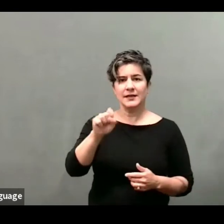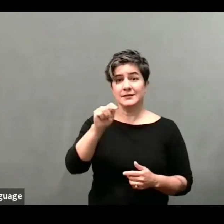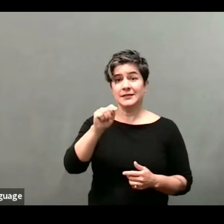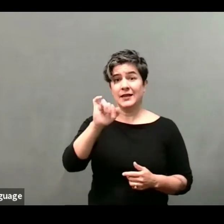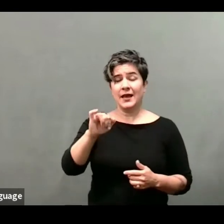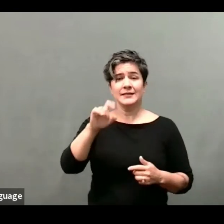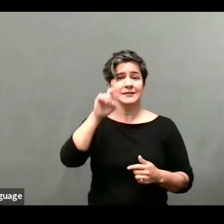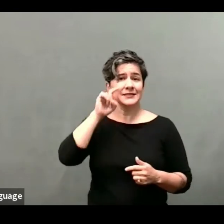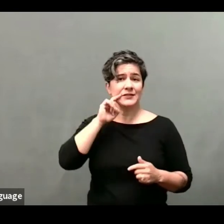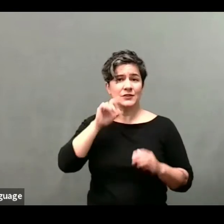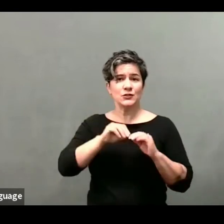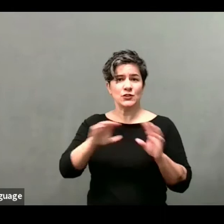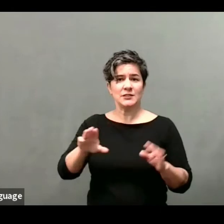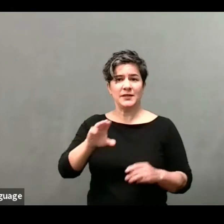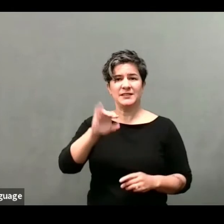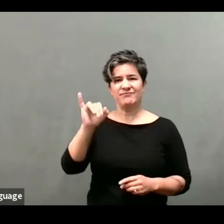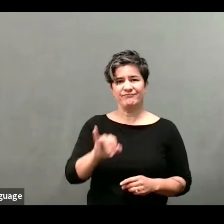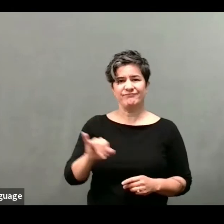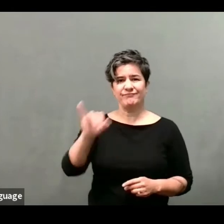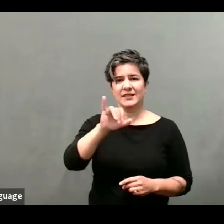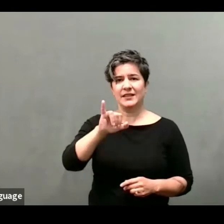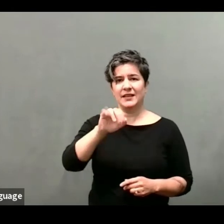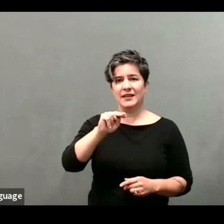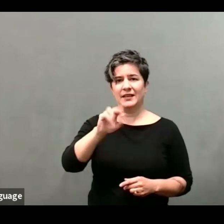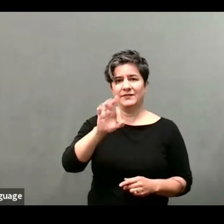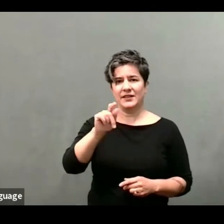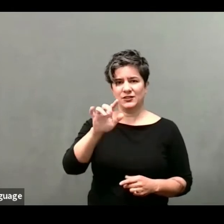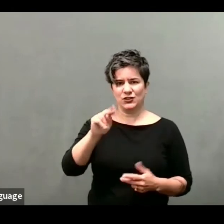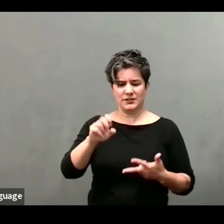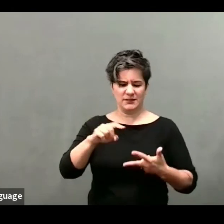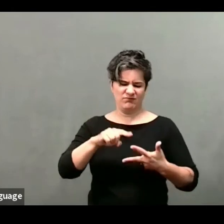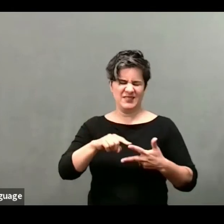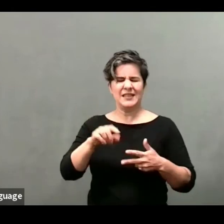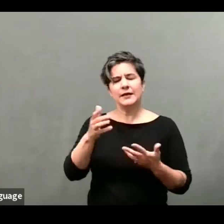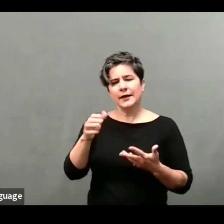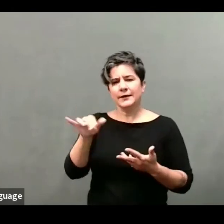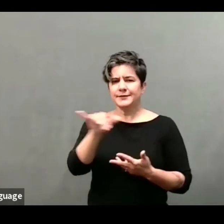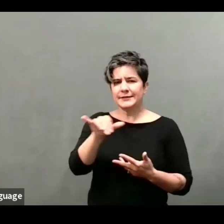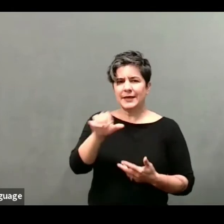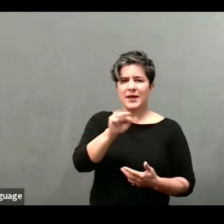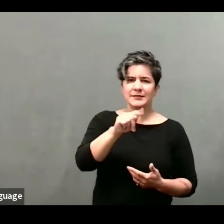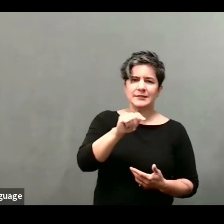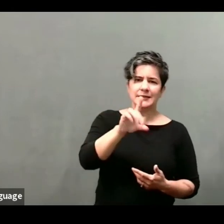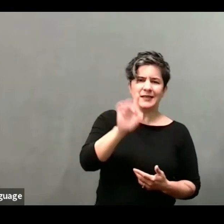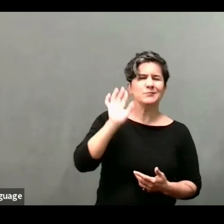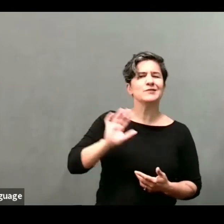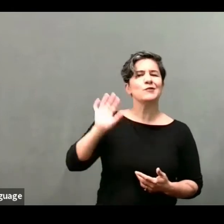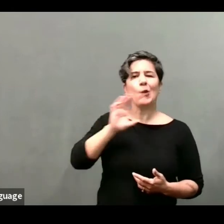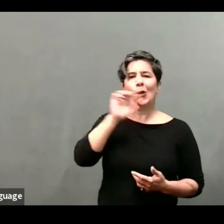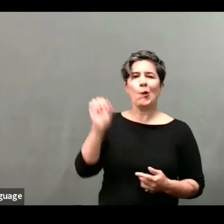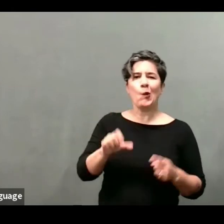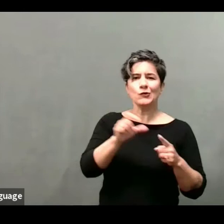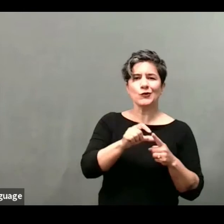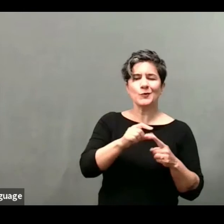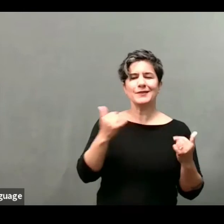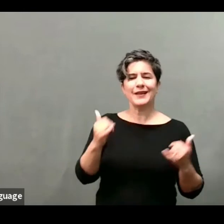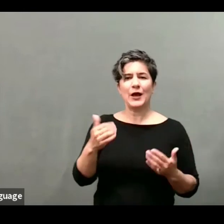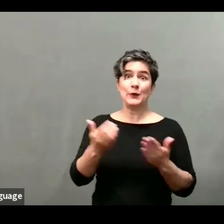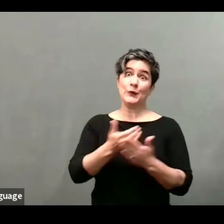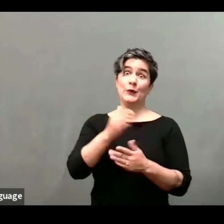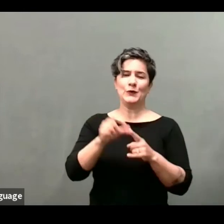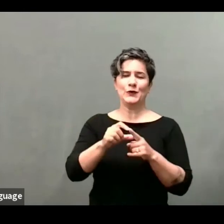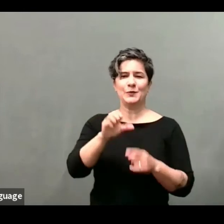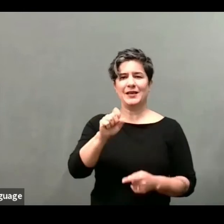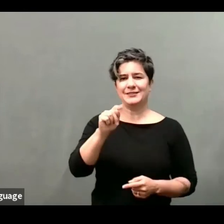transmitted infections, basically refers to the same thing. The medical community just used to use STDs a lot more. Now we use STIs a lot